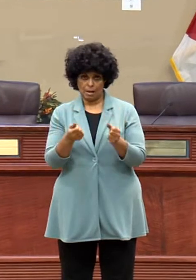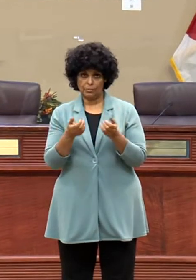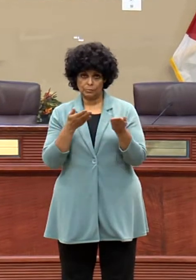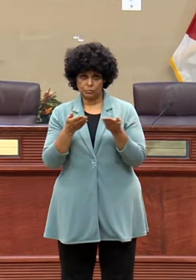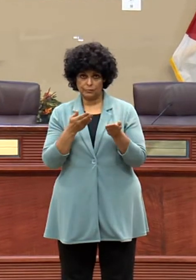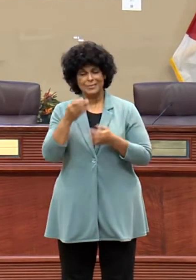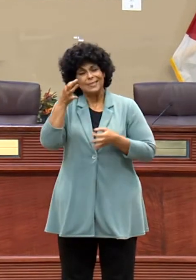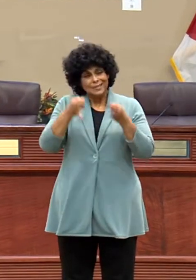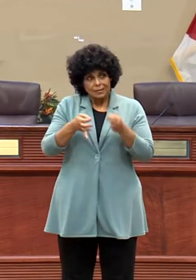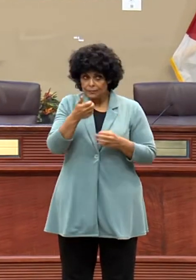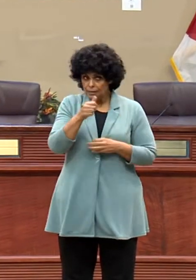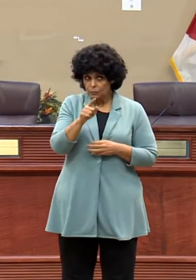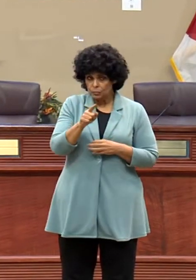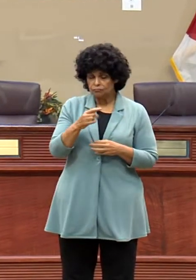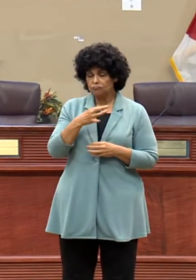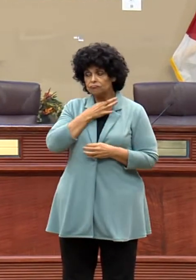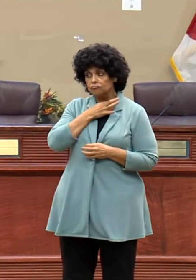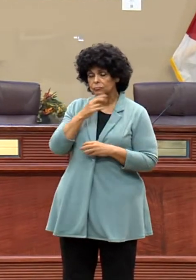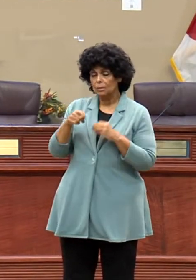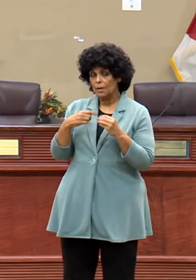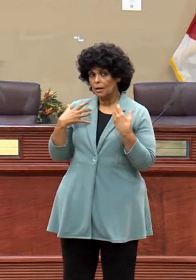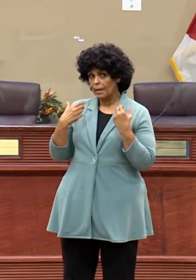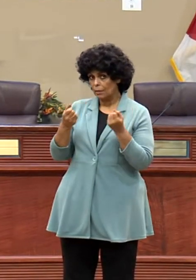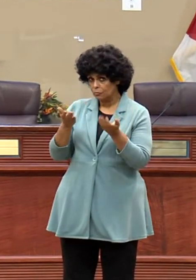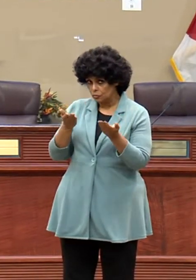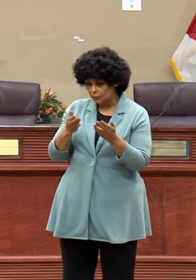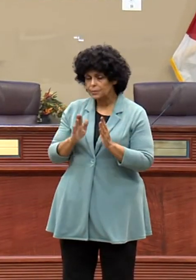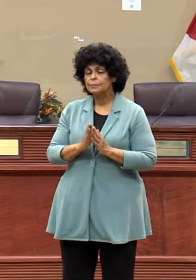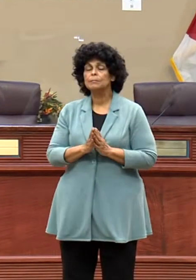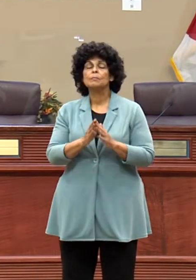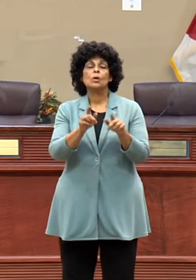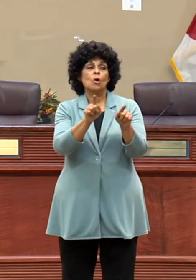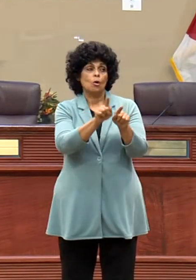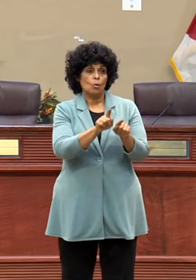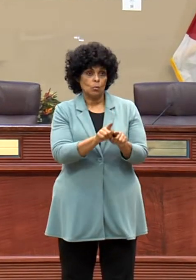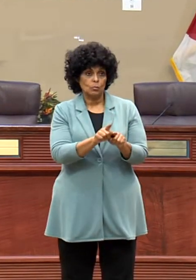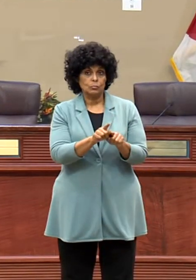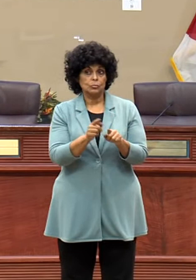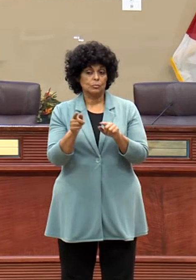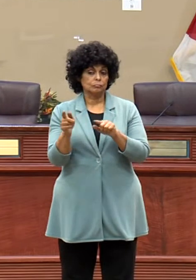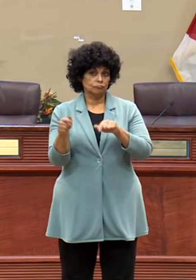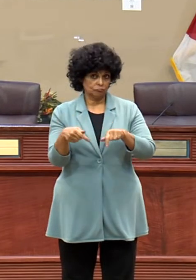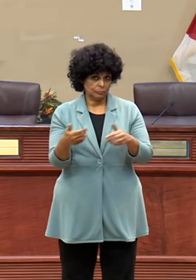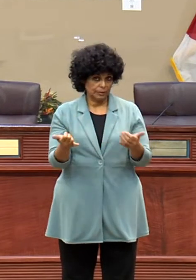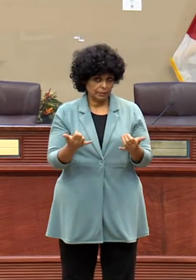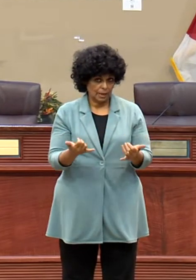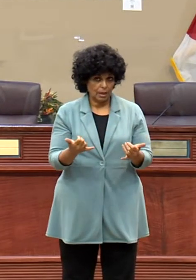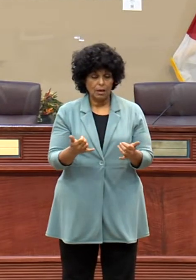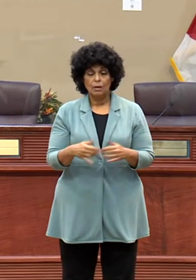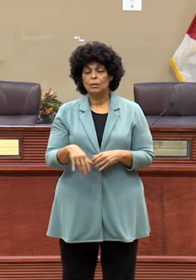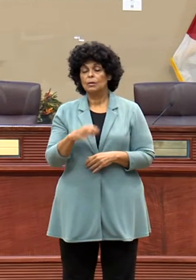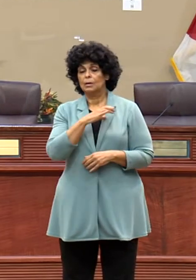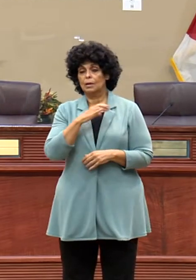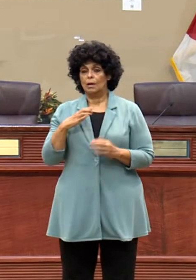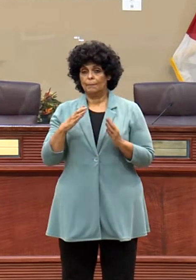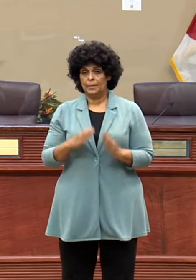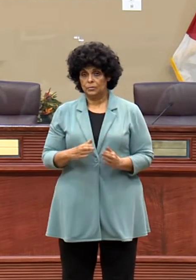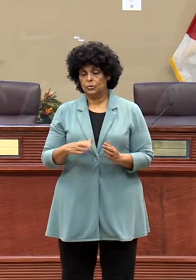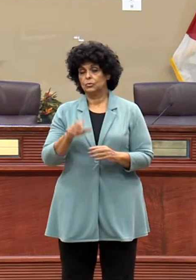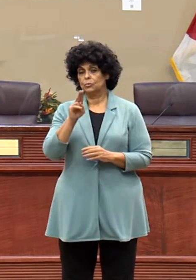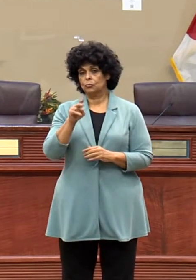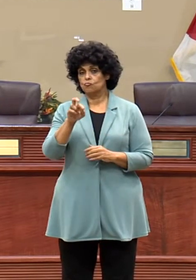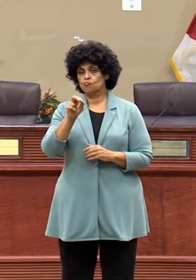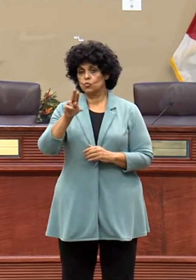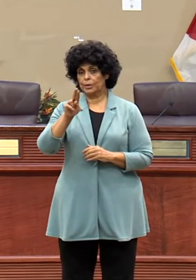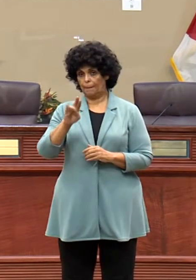questions about health services. We also have Commissioner Myra Uribe has joined us as well,